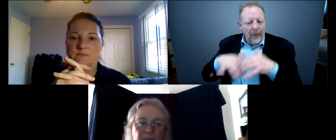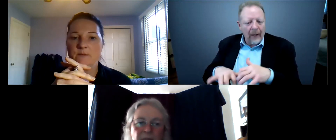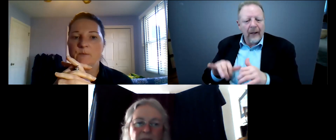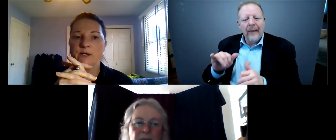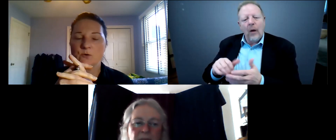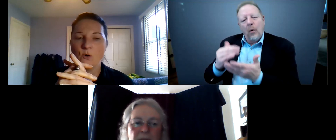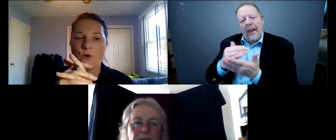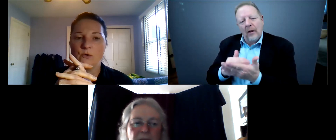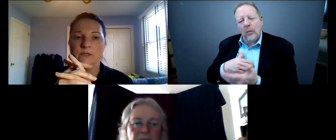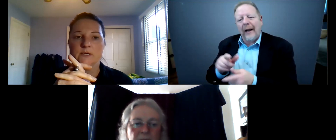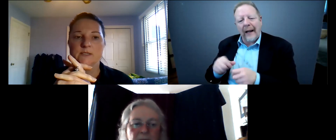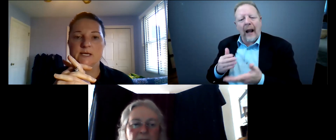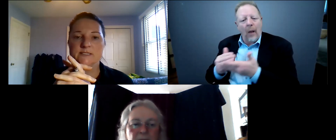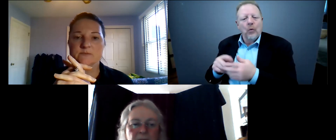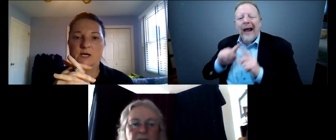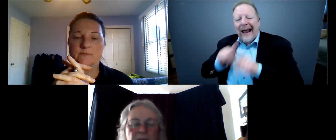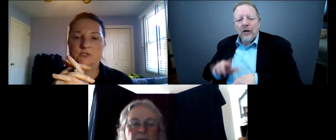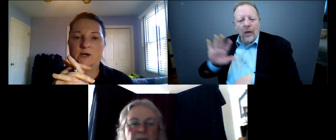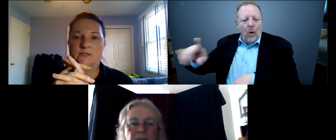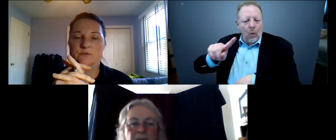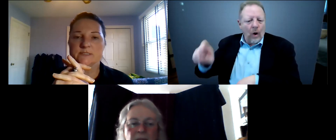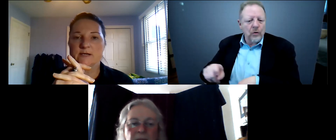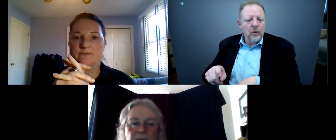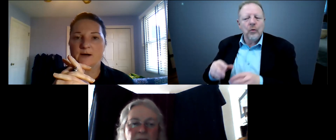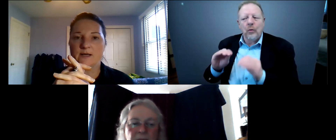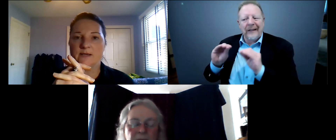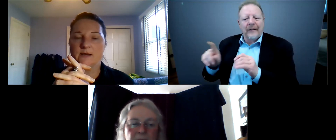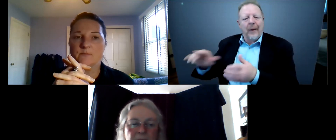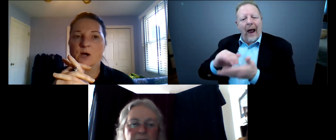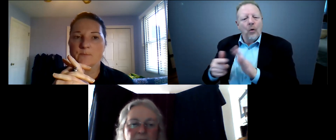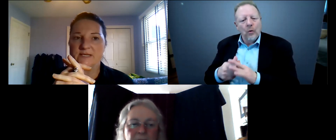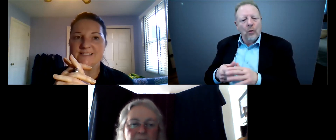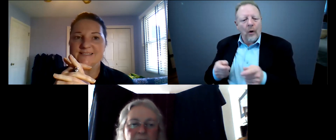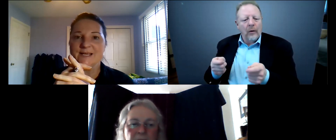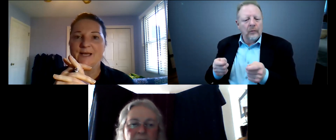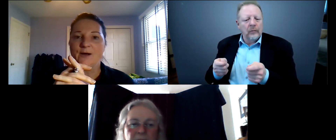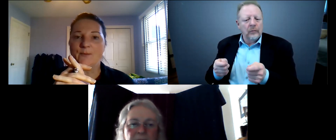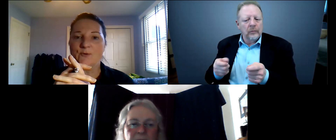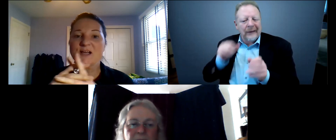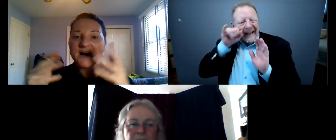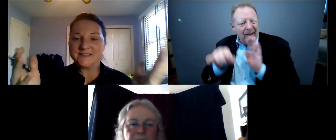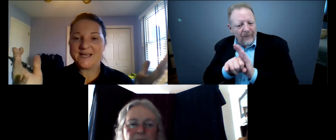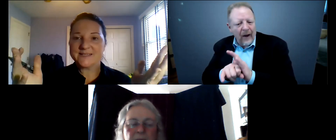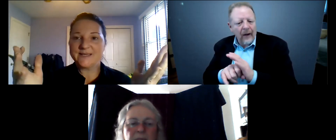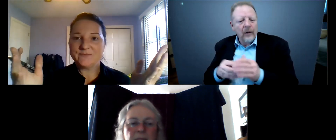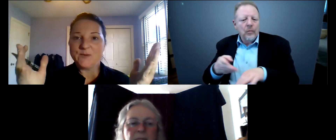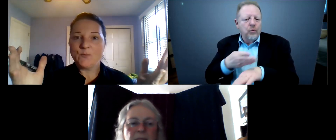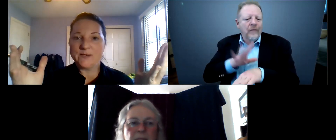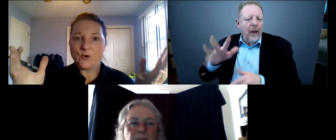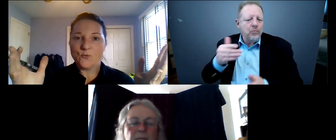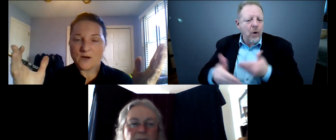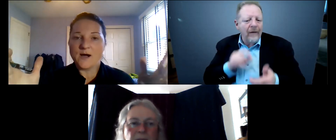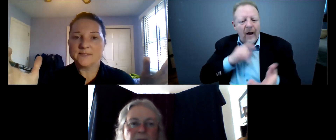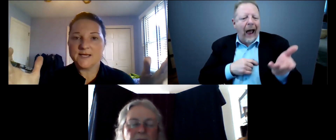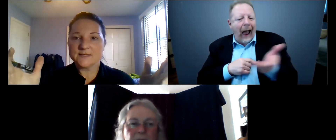a list, and maybe we can all take some time to try to identify companies with a contact, that if people